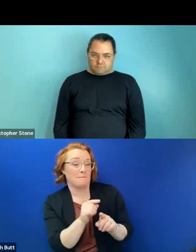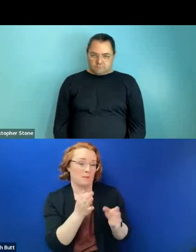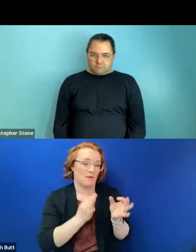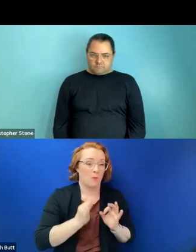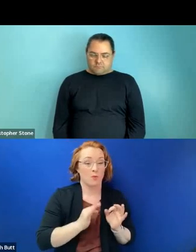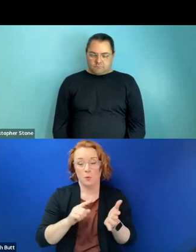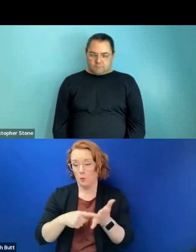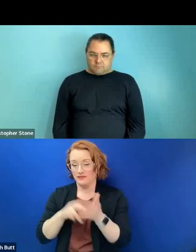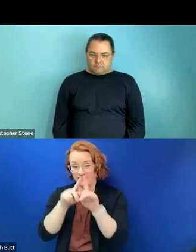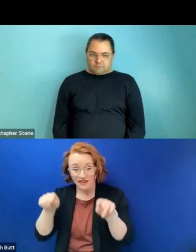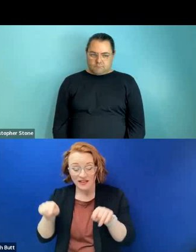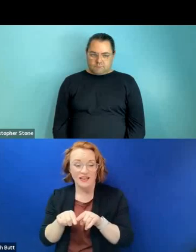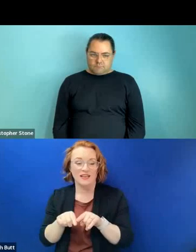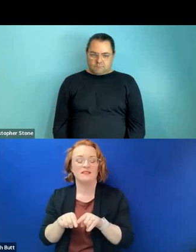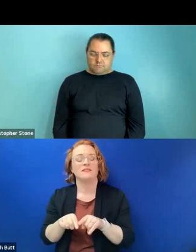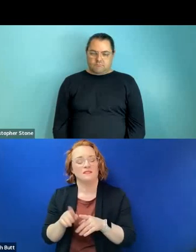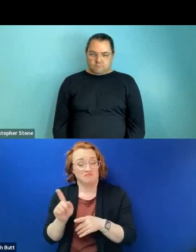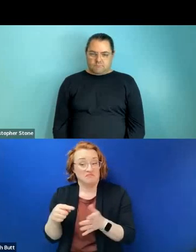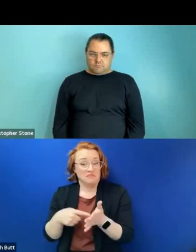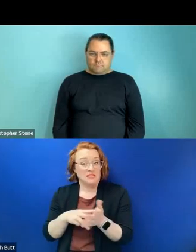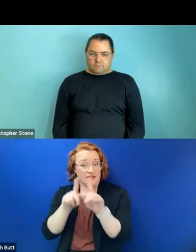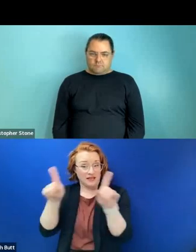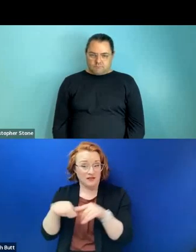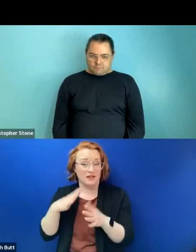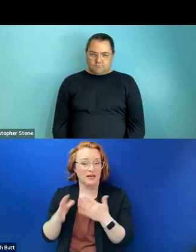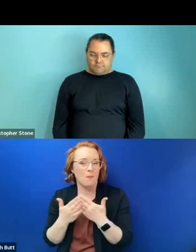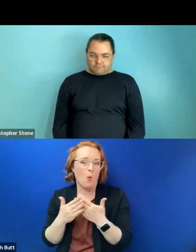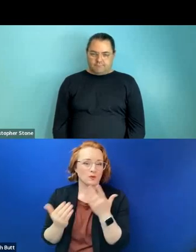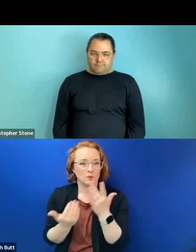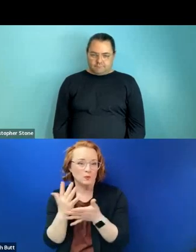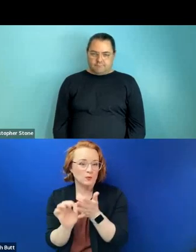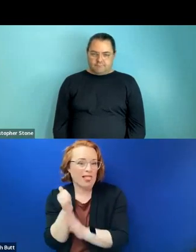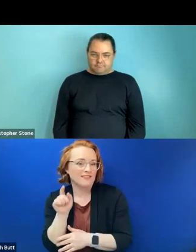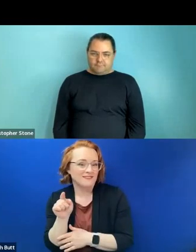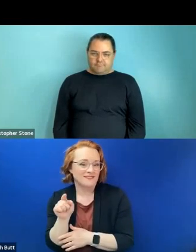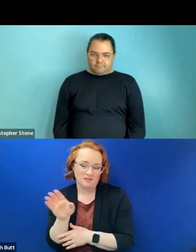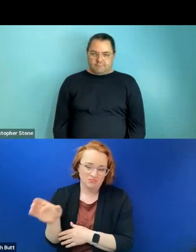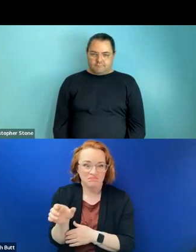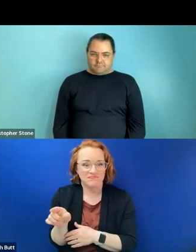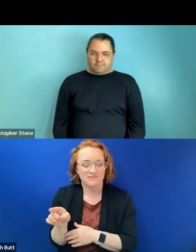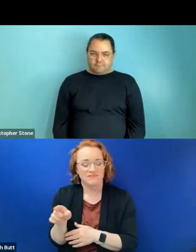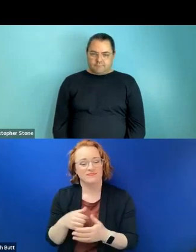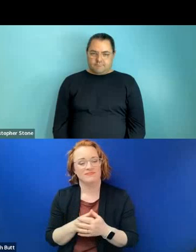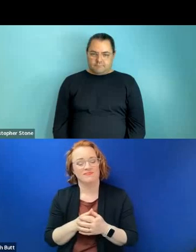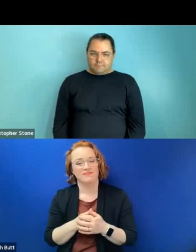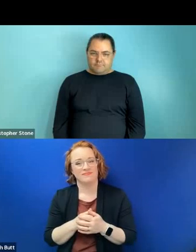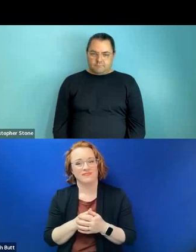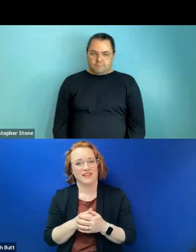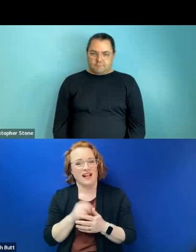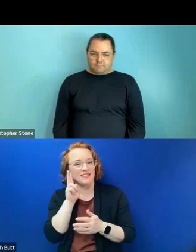people. Especially on TV, we need more new talent, definitely. And I